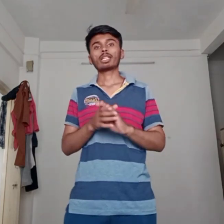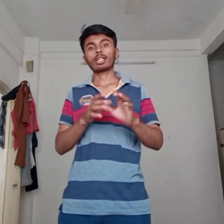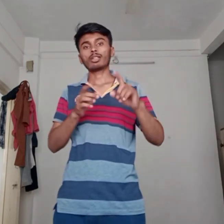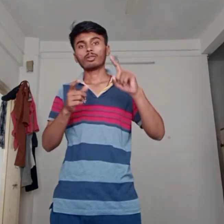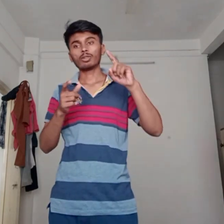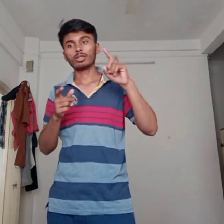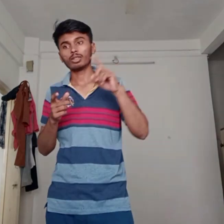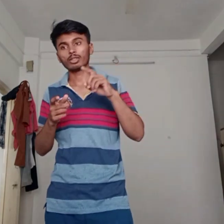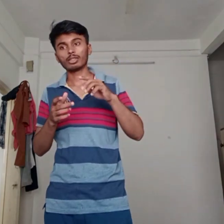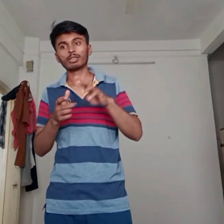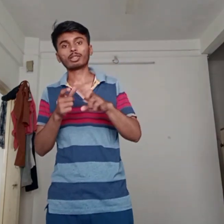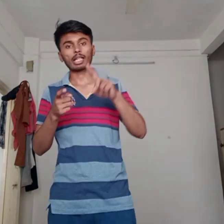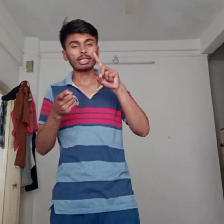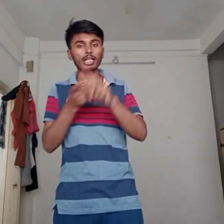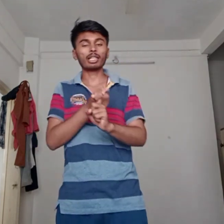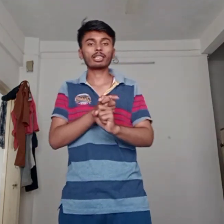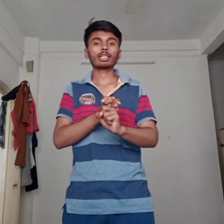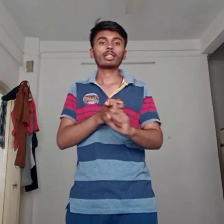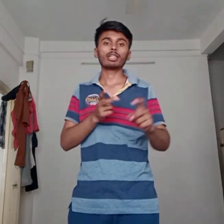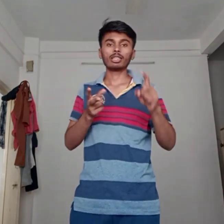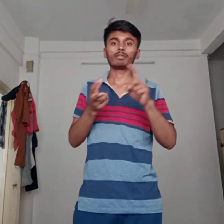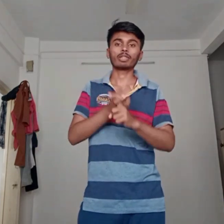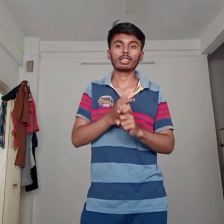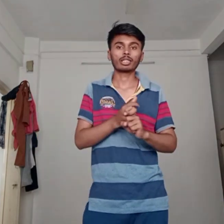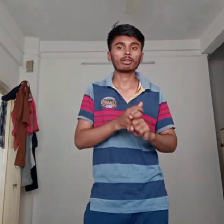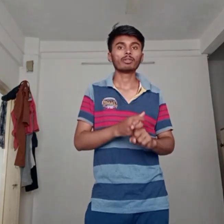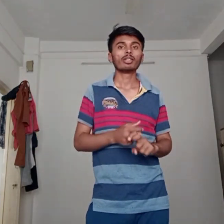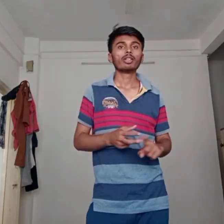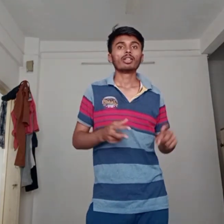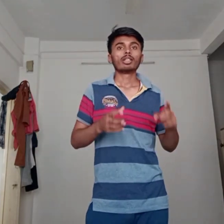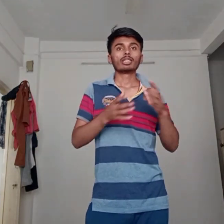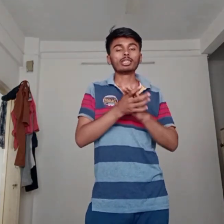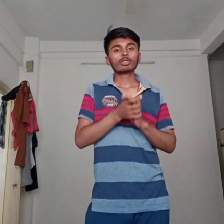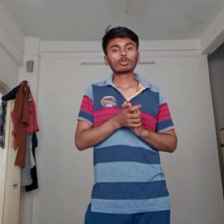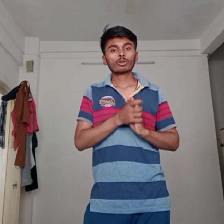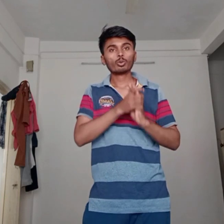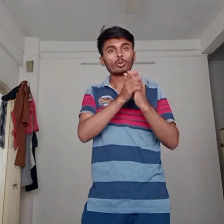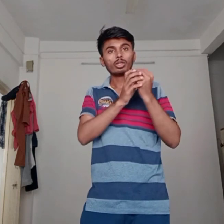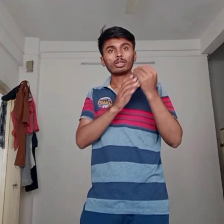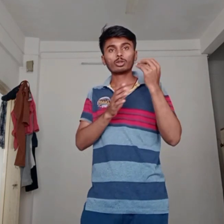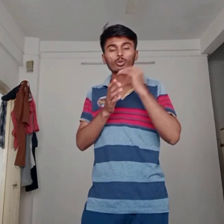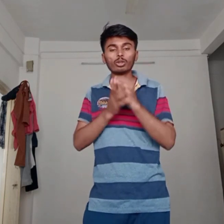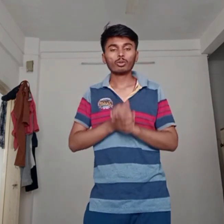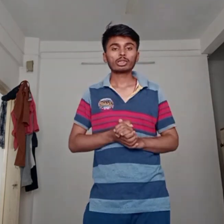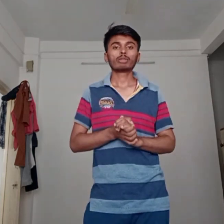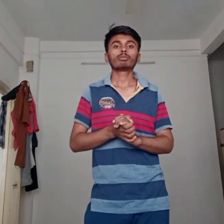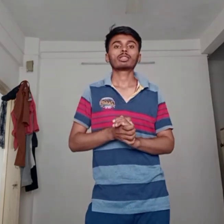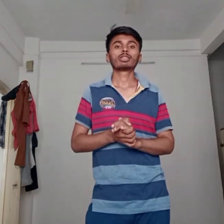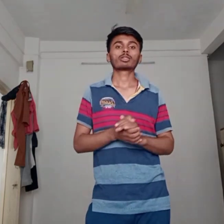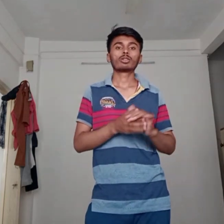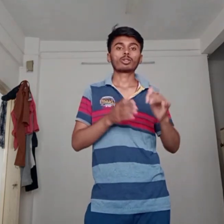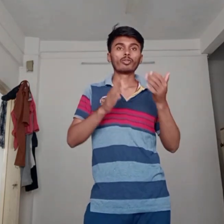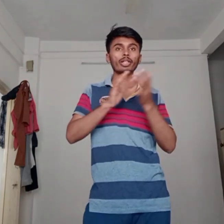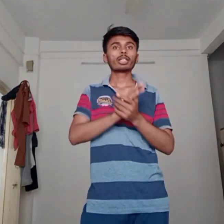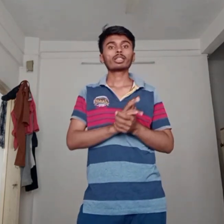are right arteria and left arteria. Then two lower chamber is called a ventricle. There